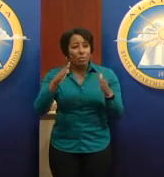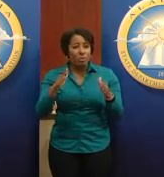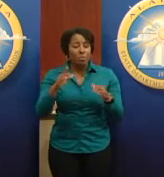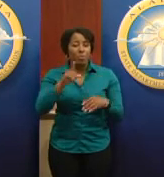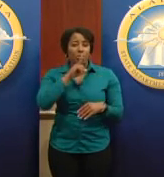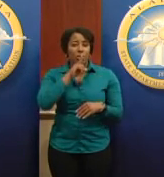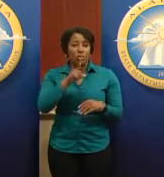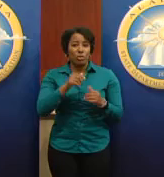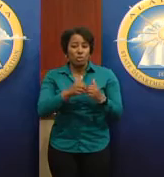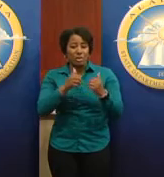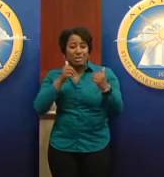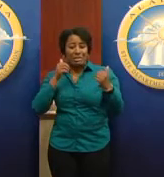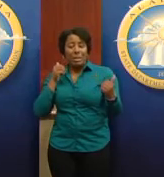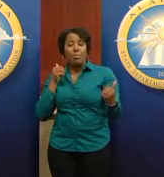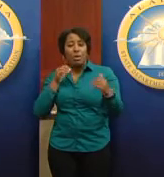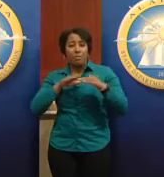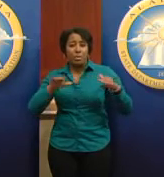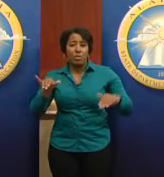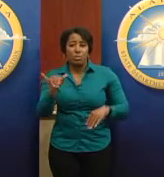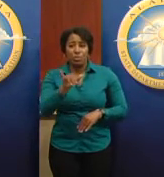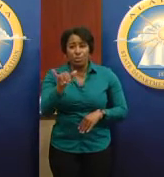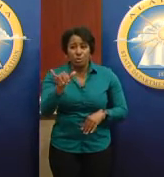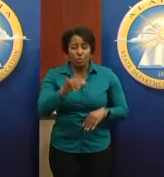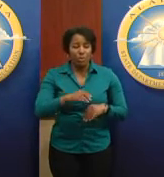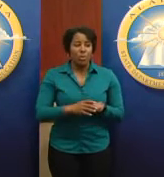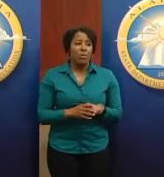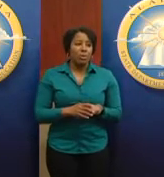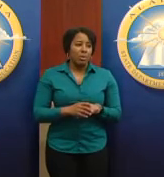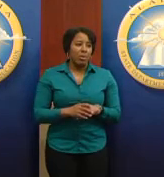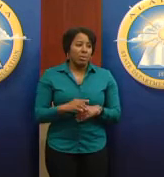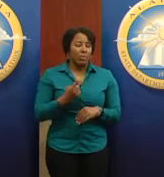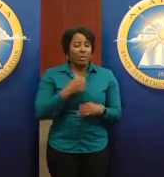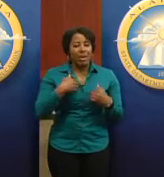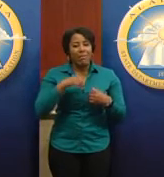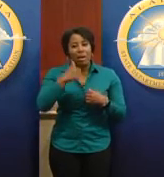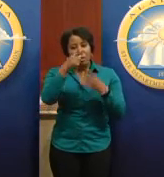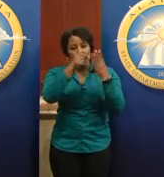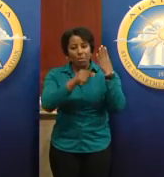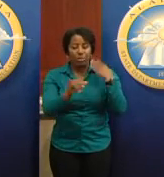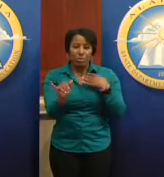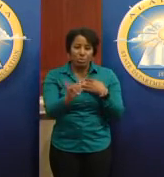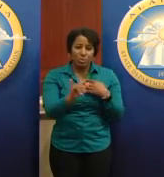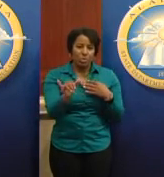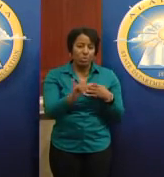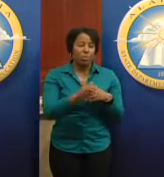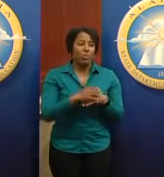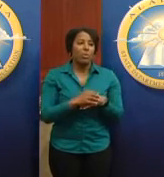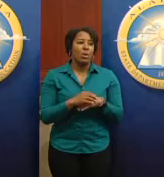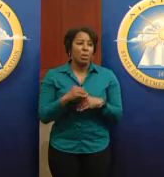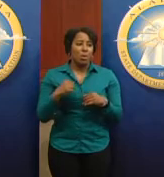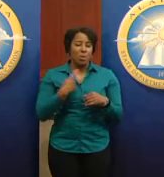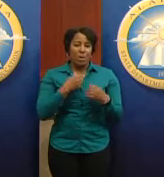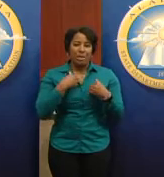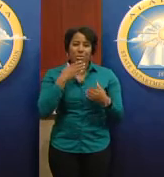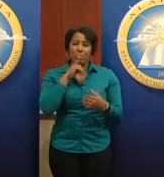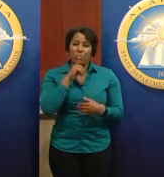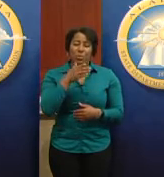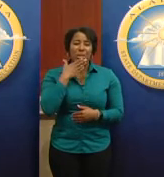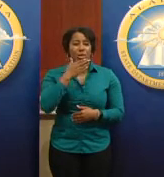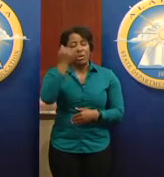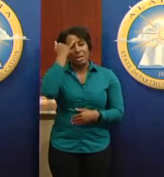personal distance from the children as much as possible. And there are other things that they can do. We've got some really good ideas out